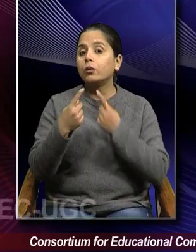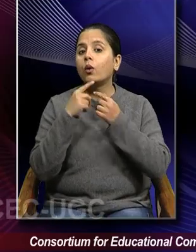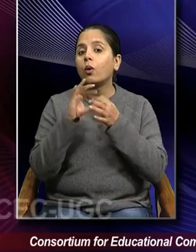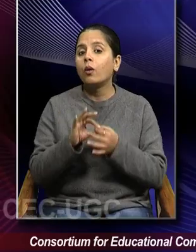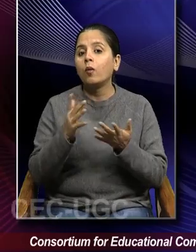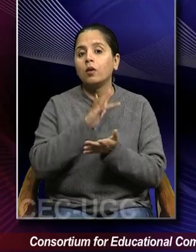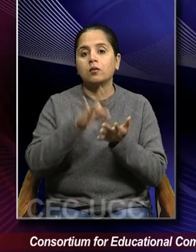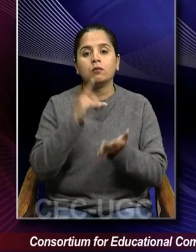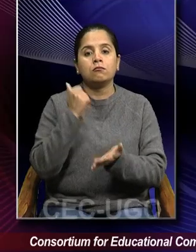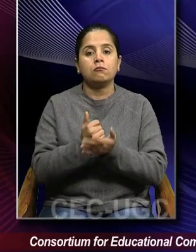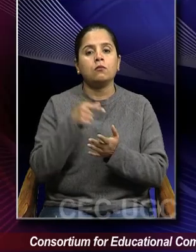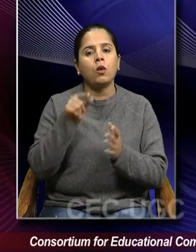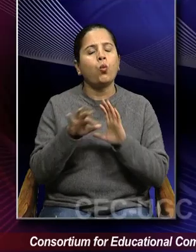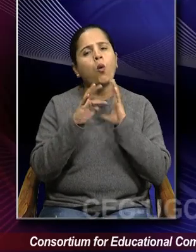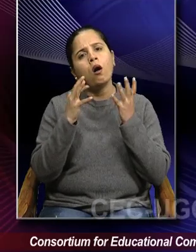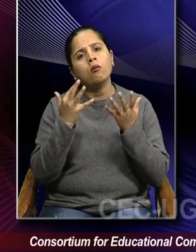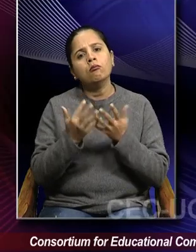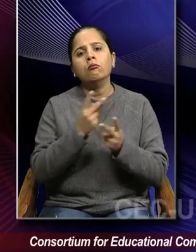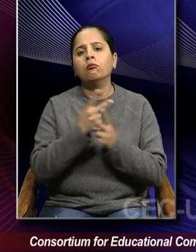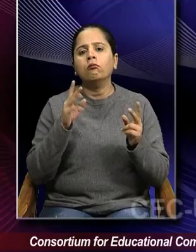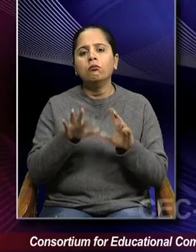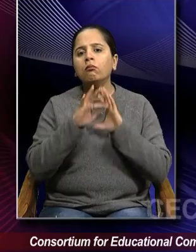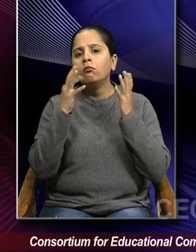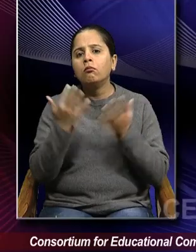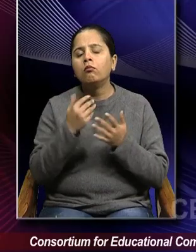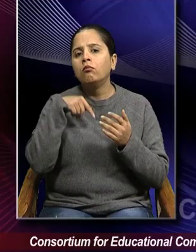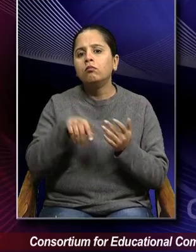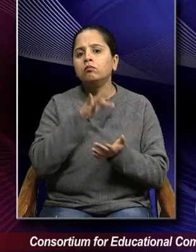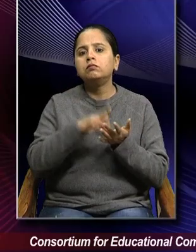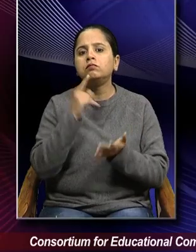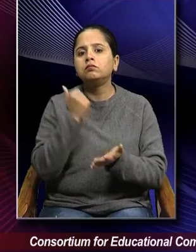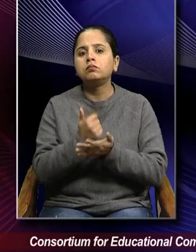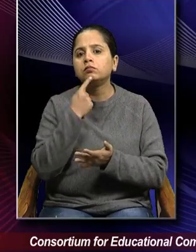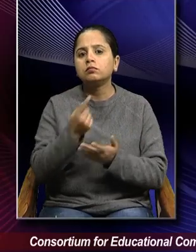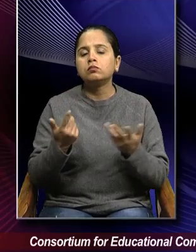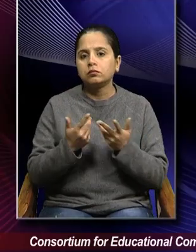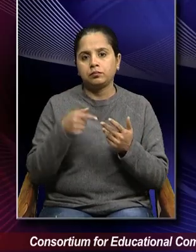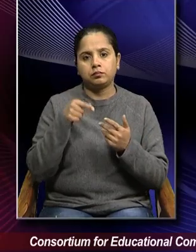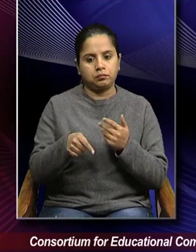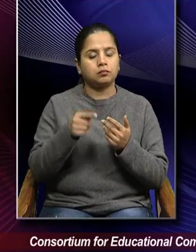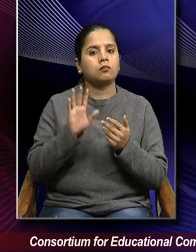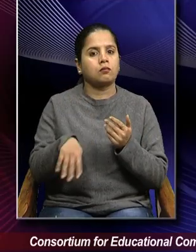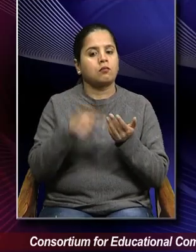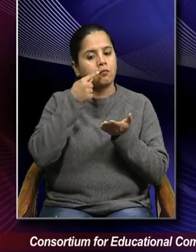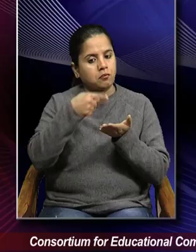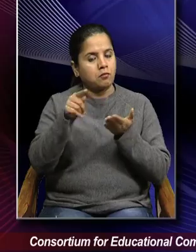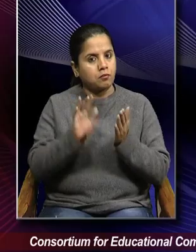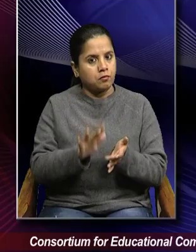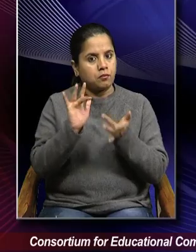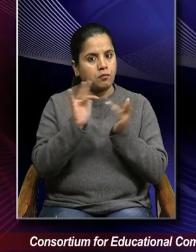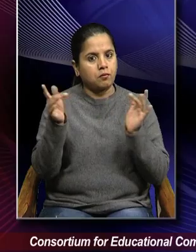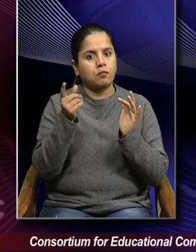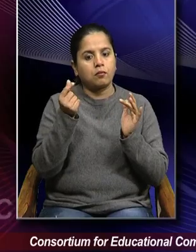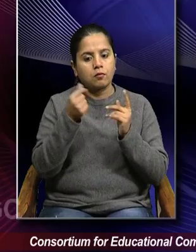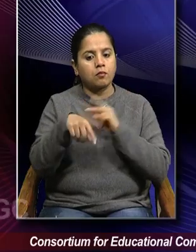the central banks across the world. That across the world, central banks are actually issuing the digital forms of their